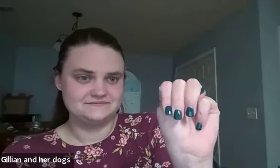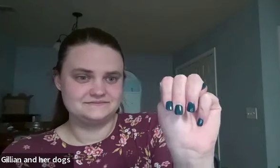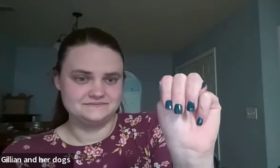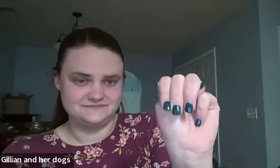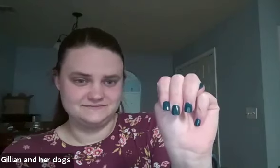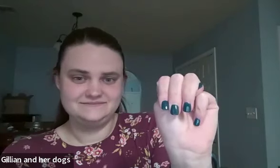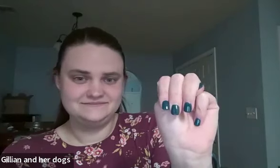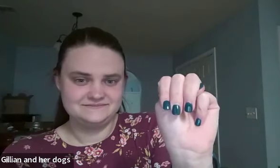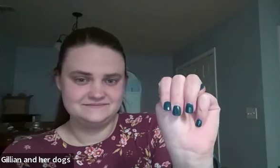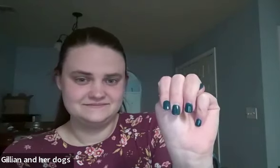mm-hmm,